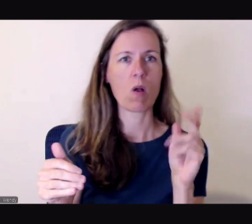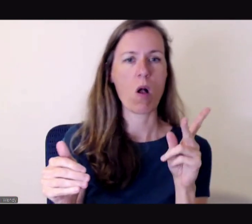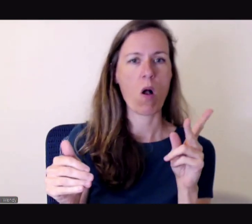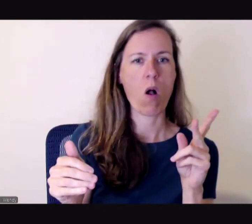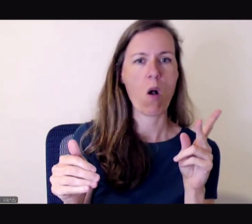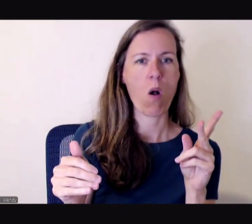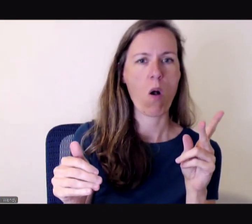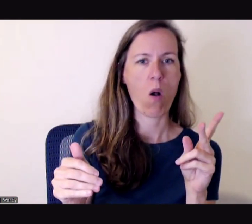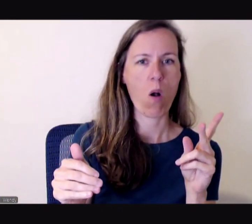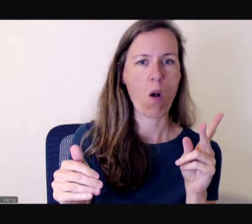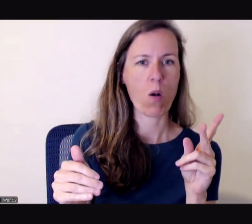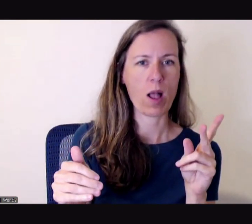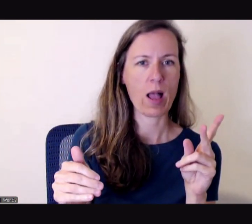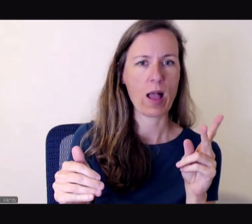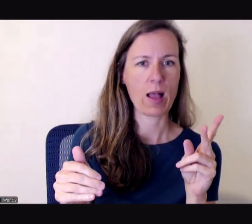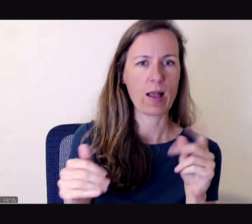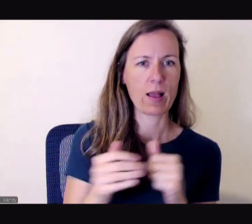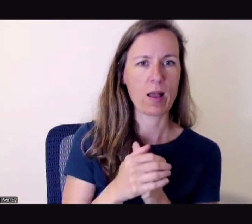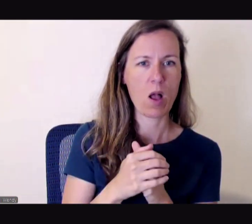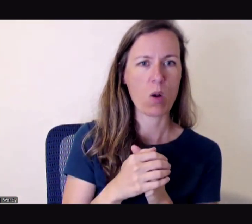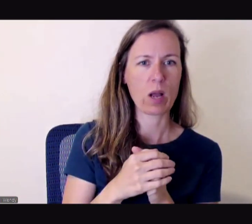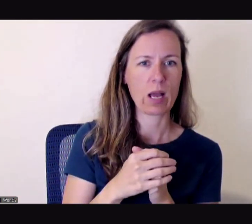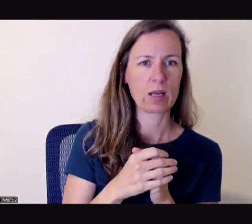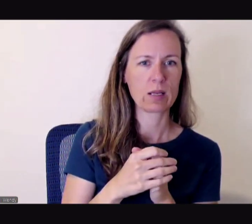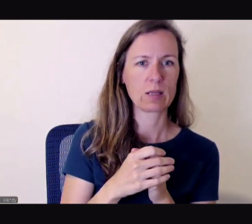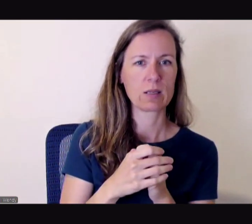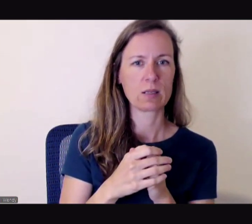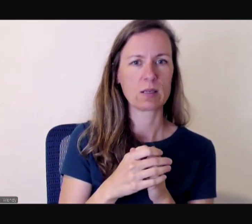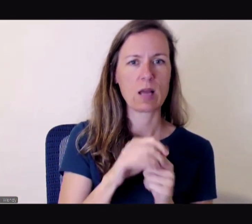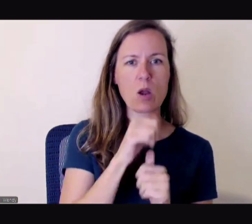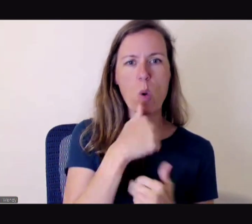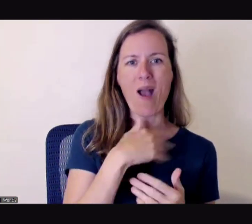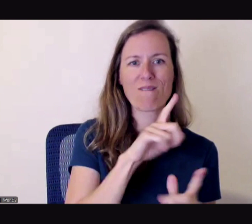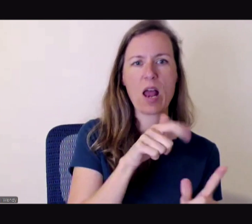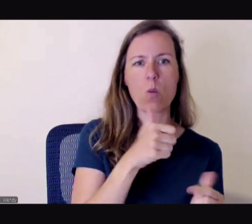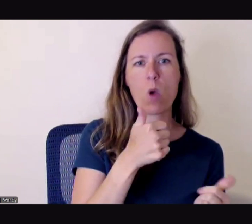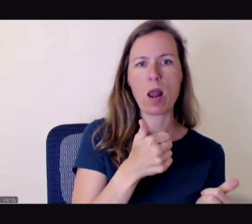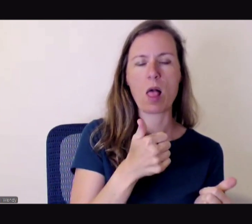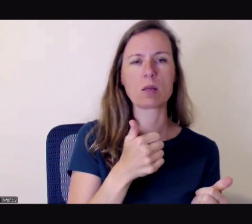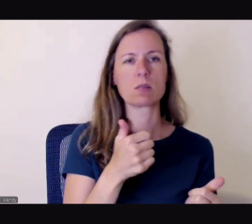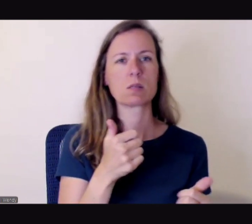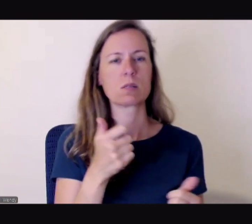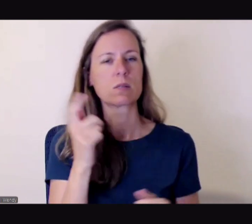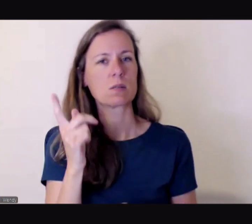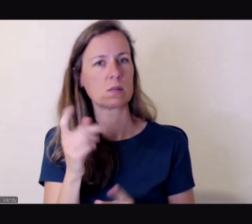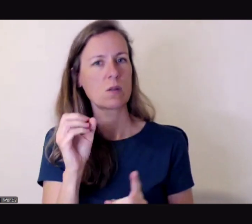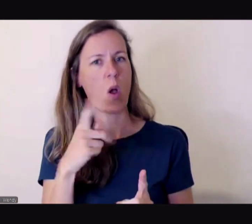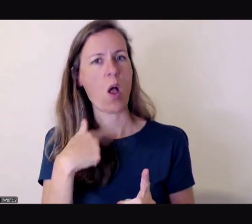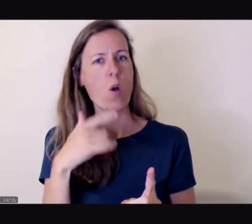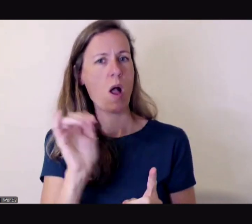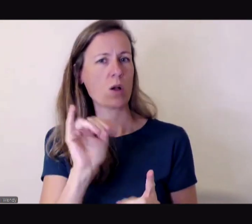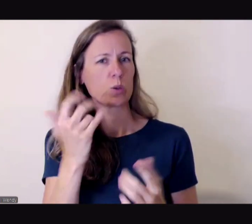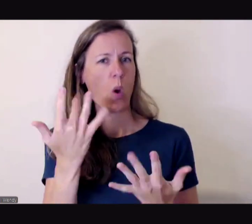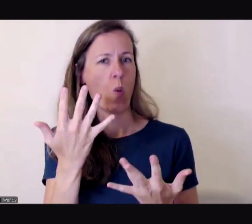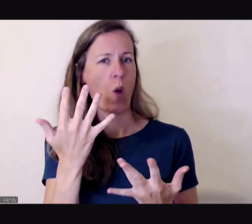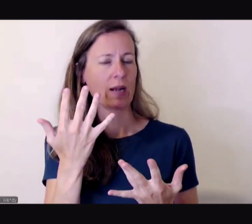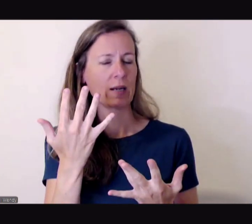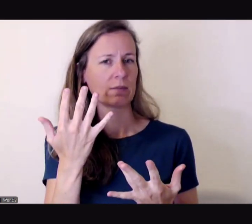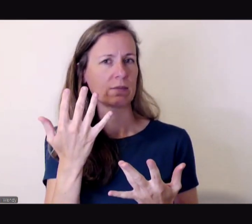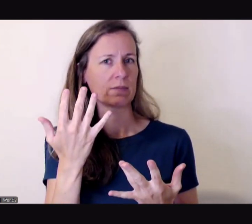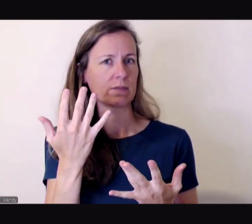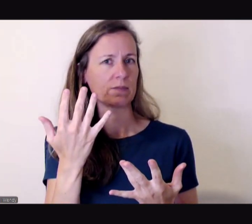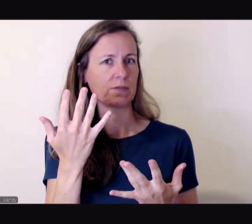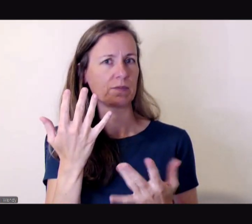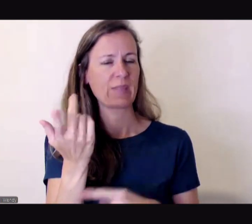Okay. Vice Mayor Briner. We're also waiting, I think, the last time we talked to the stop sign